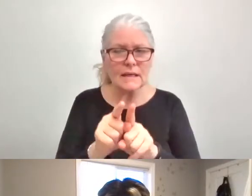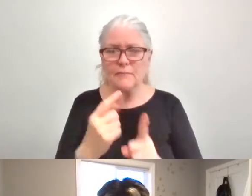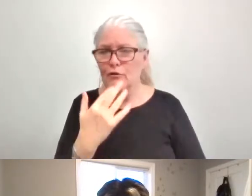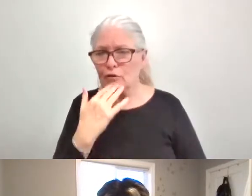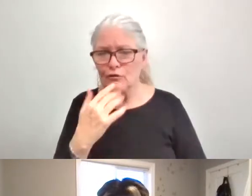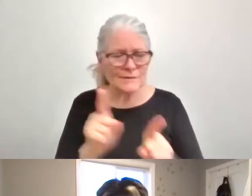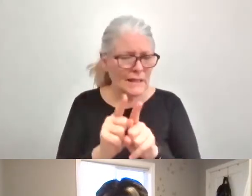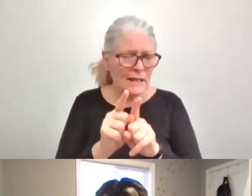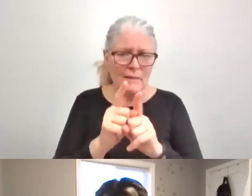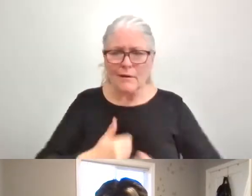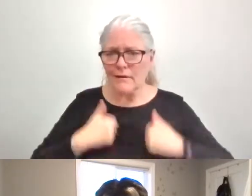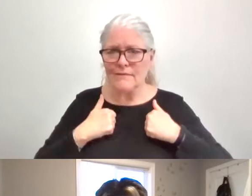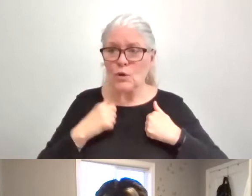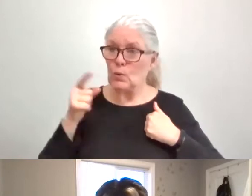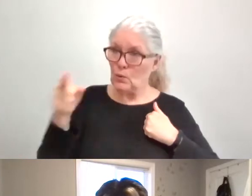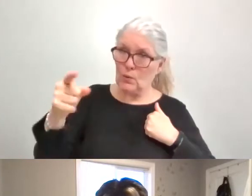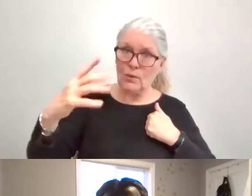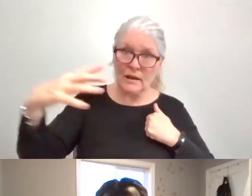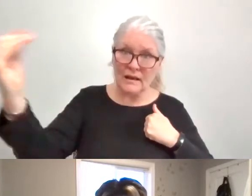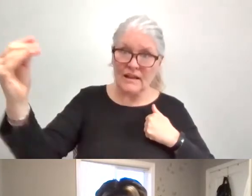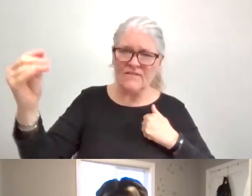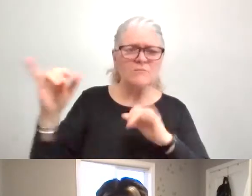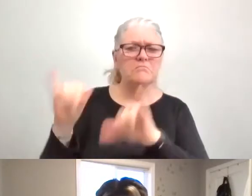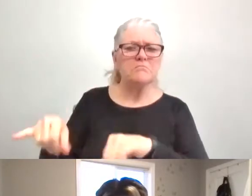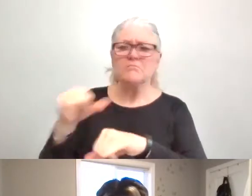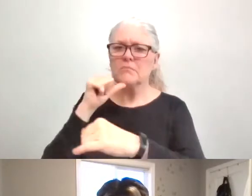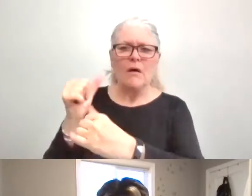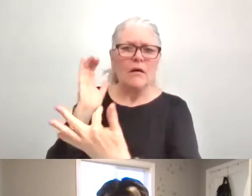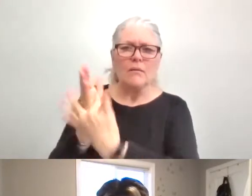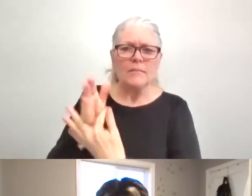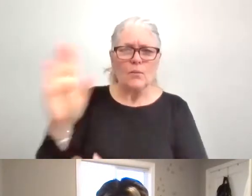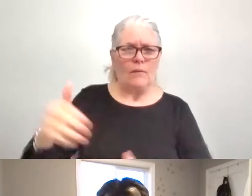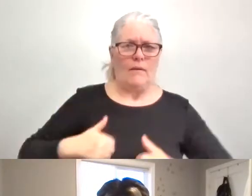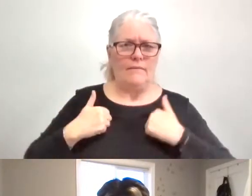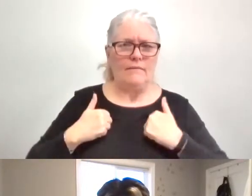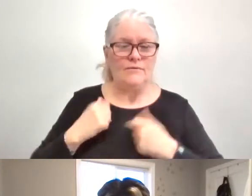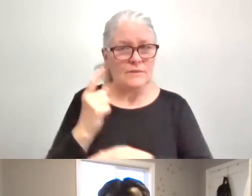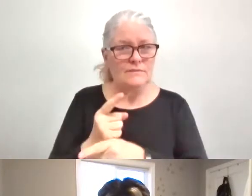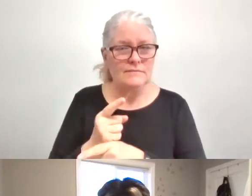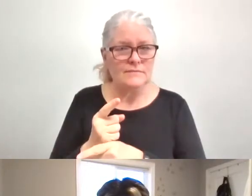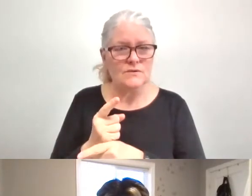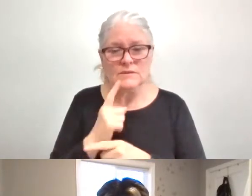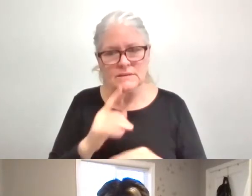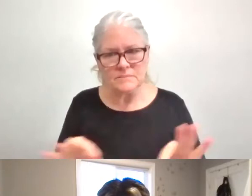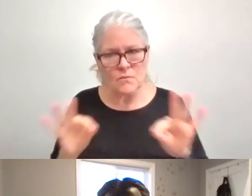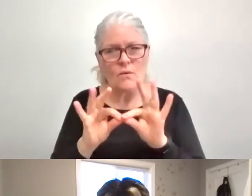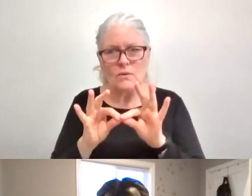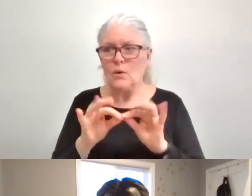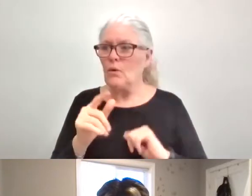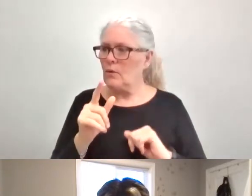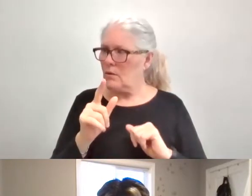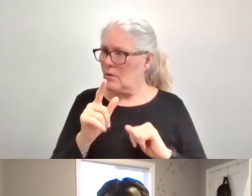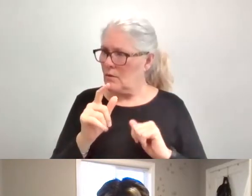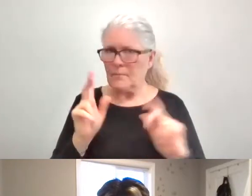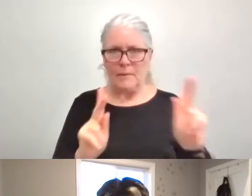have nothing, no bearing on who you are. You know, so yeah, really just spend the time with the people that matter to